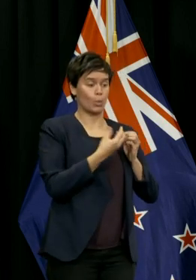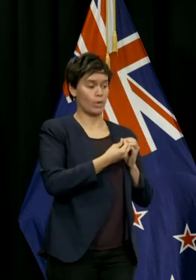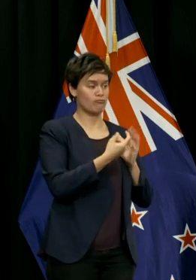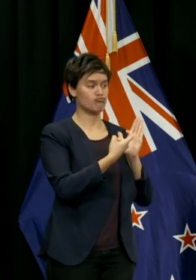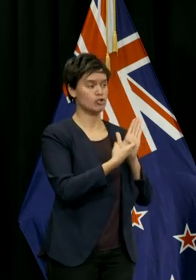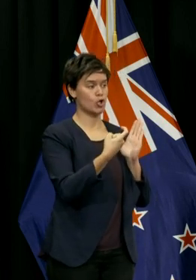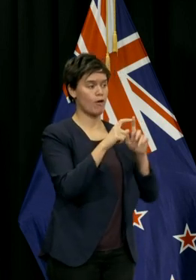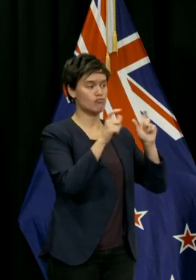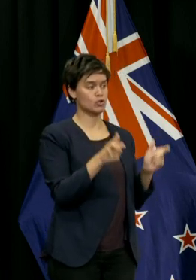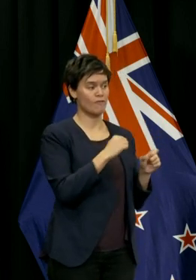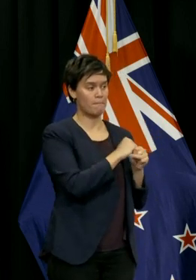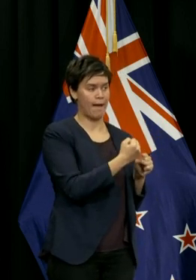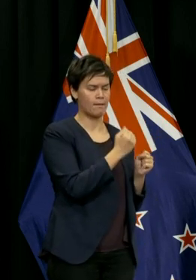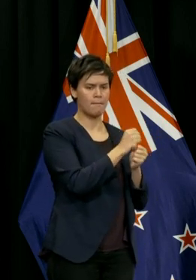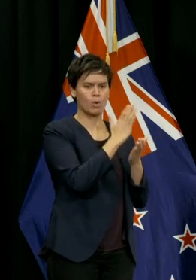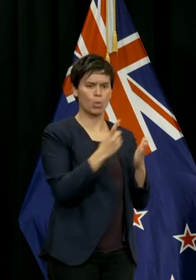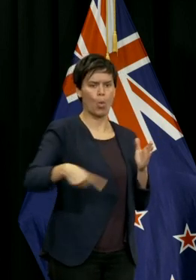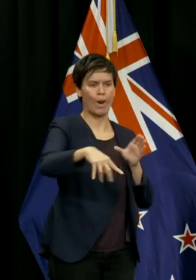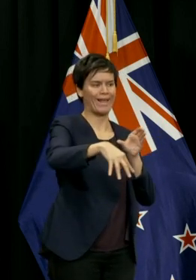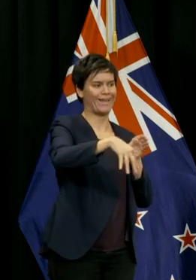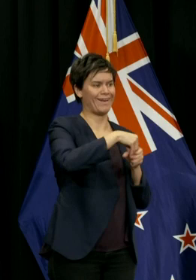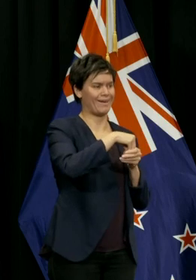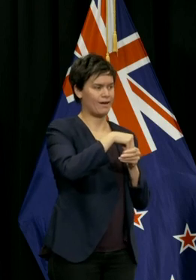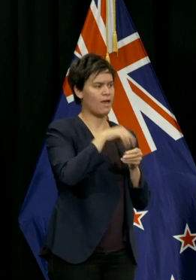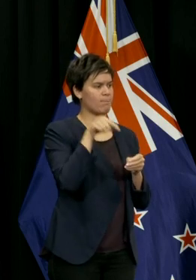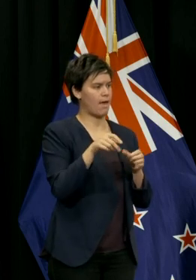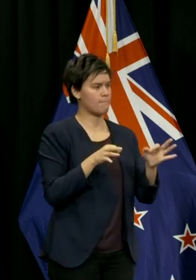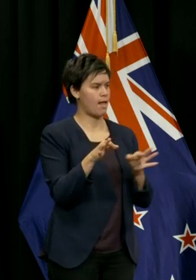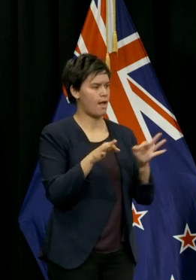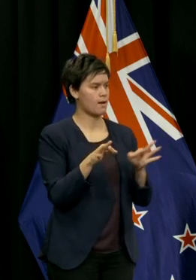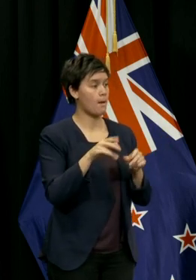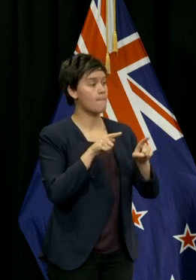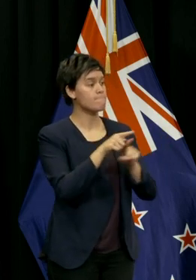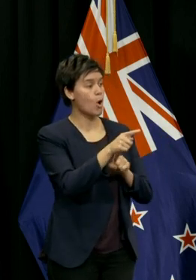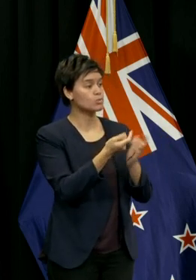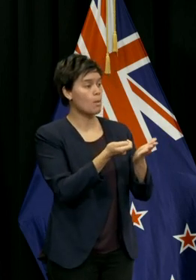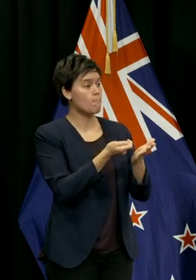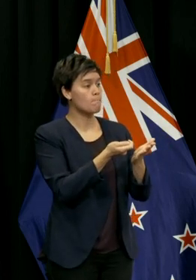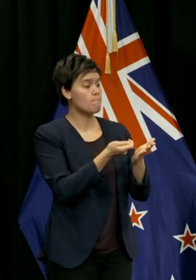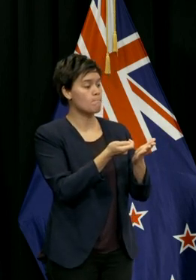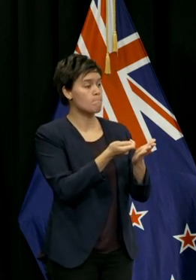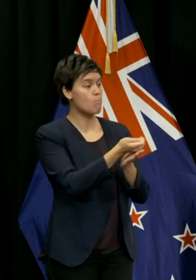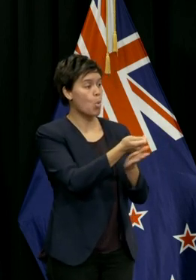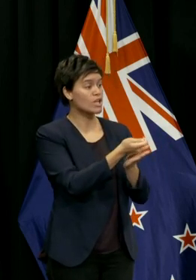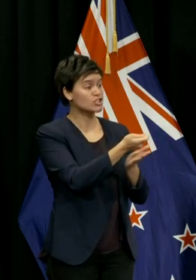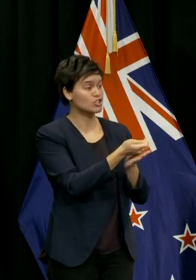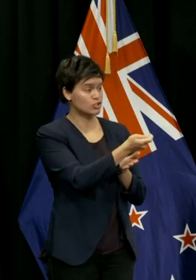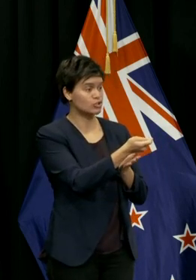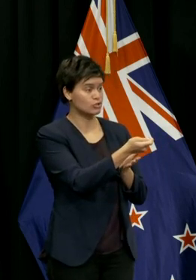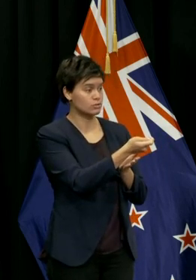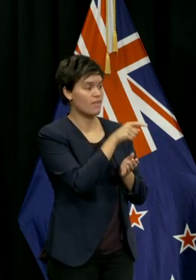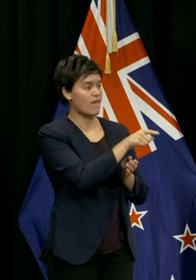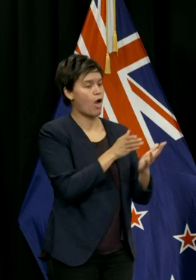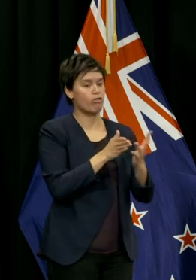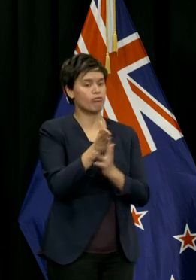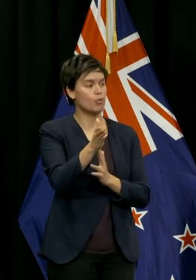best include them in the scheme. The vast majority of New Zealanders' mortgages are through the members of the New Zealand Bankers Association, but we're